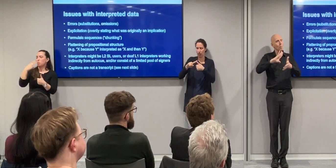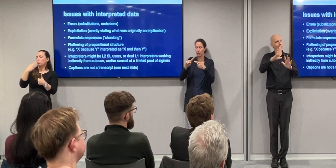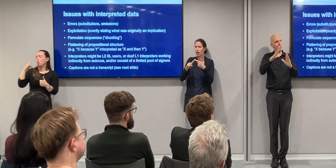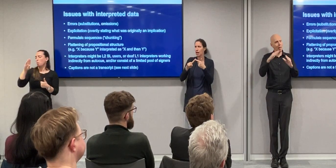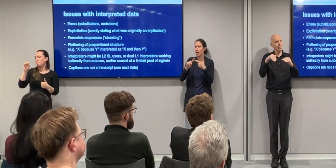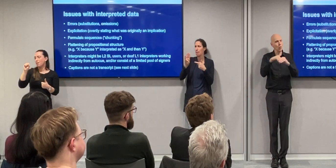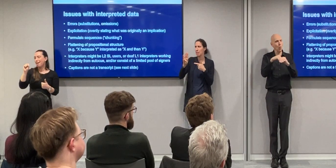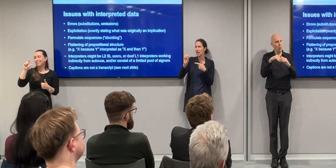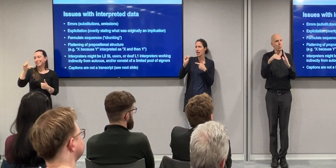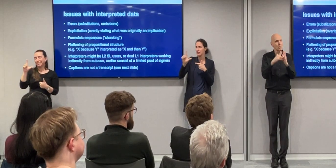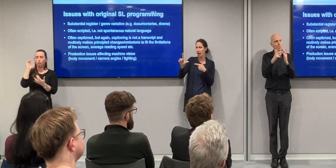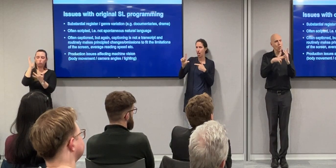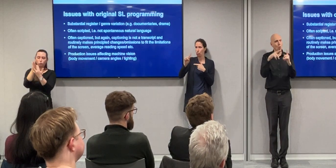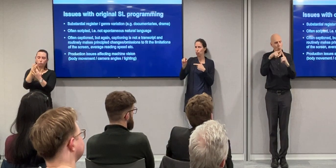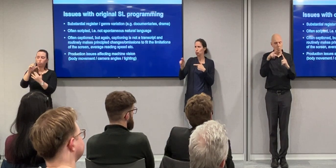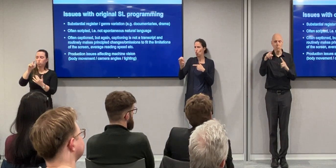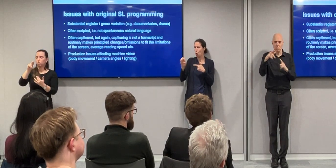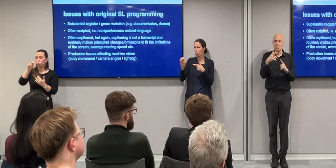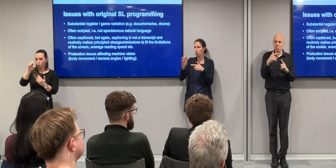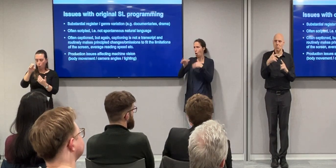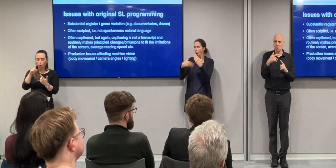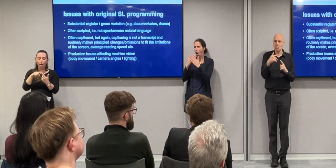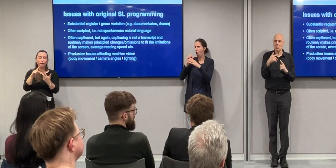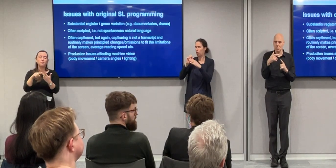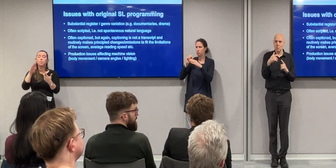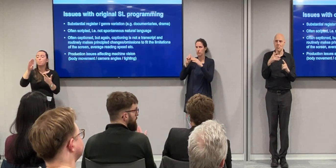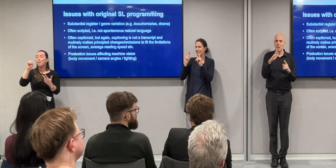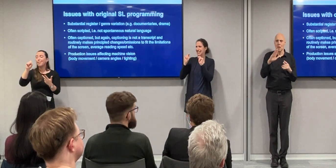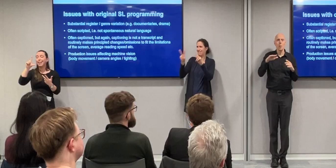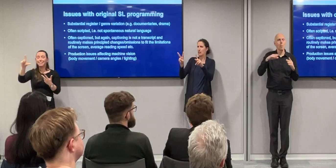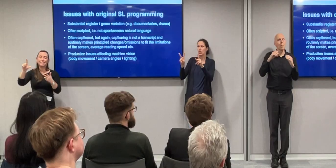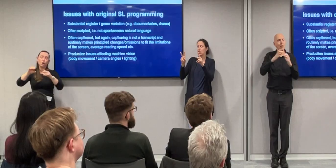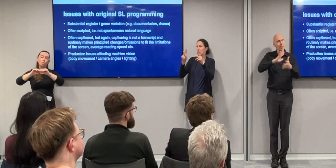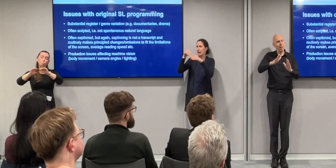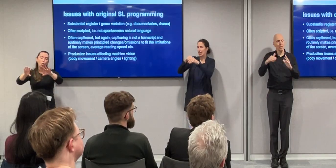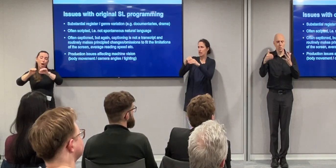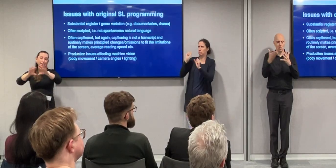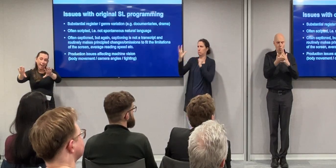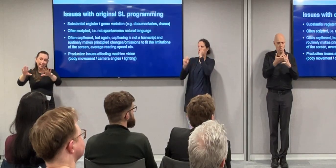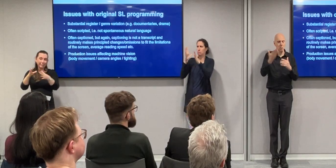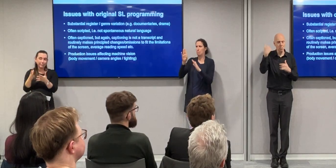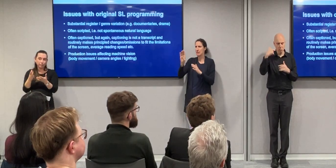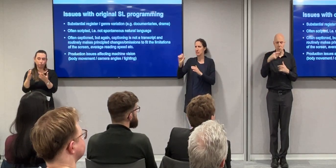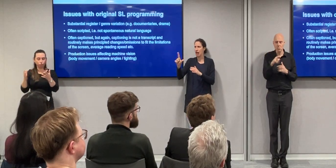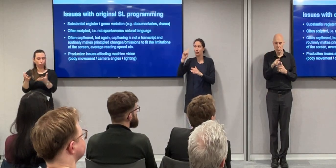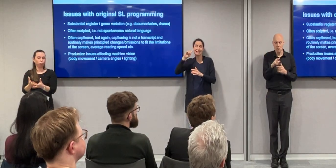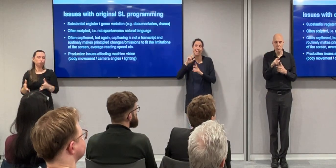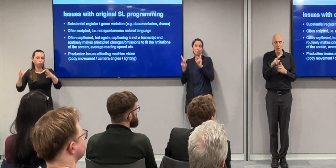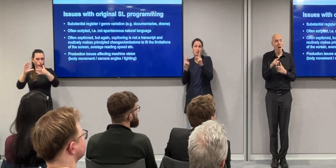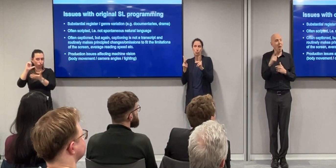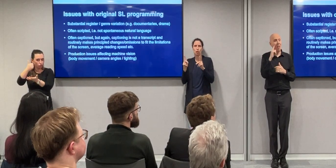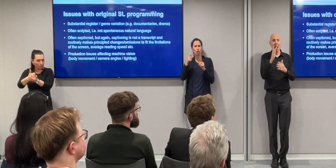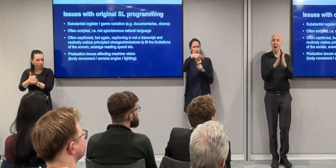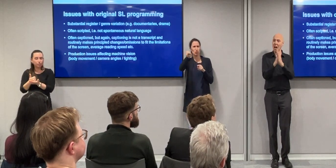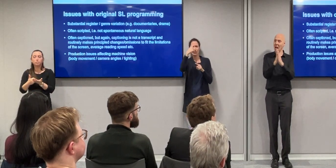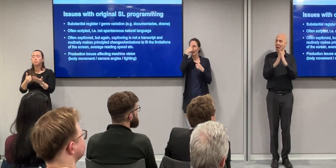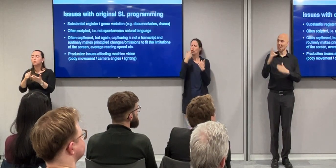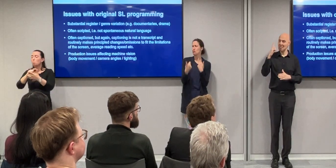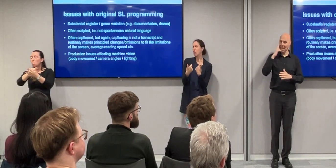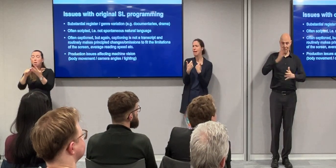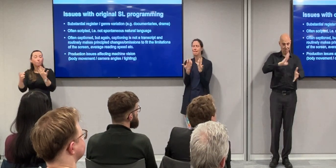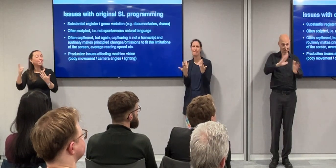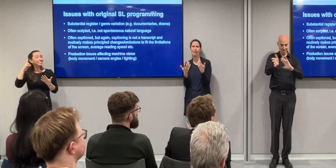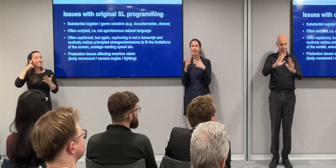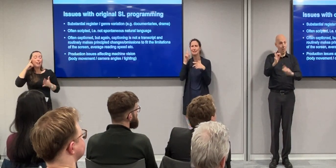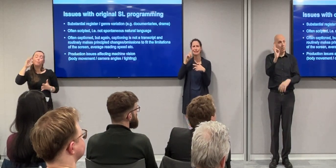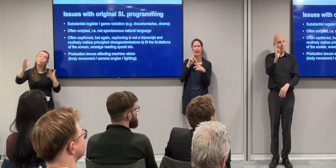by the BSL Broadcasting Trust. So you might think, well, great, I've got deaf people using sign language. But again, there are sort of